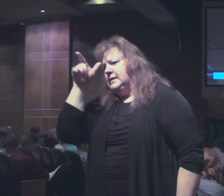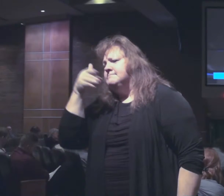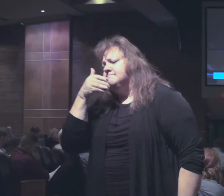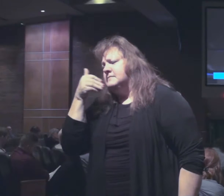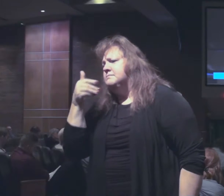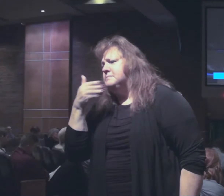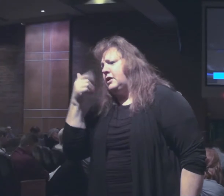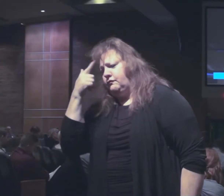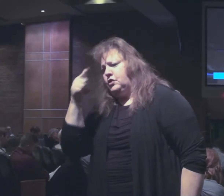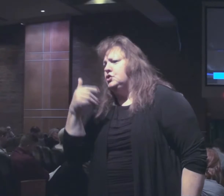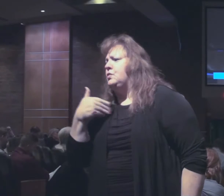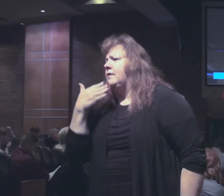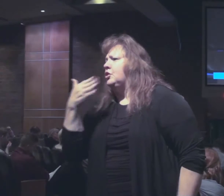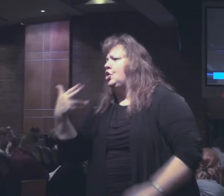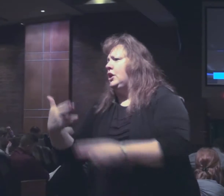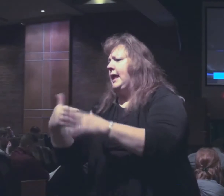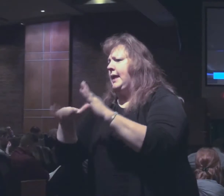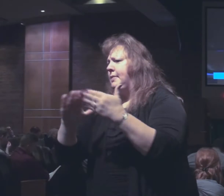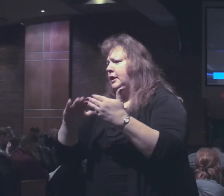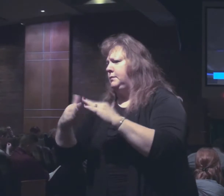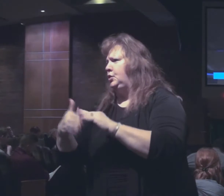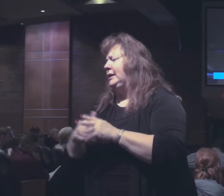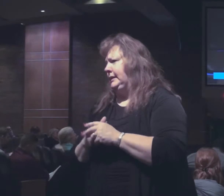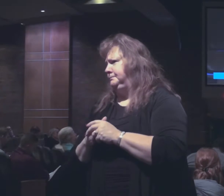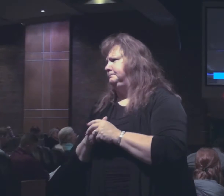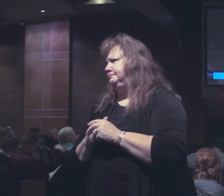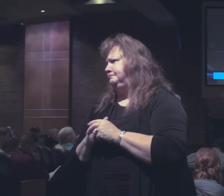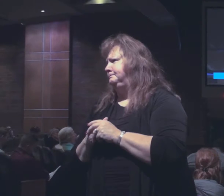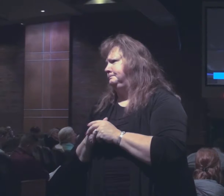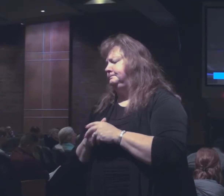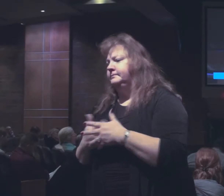church if you had a better reputation?